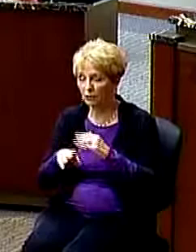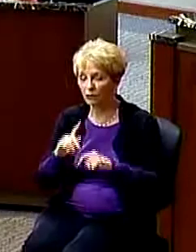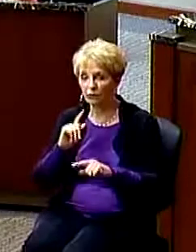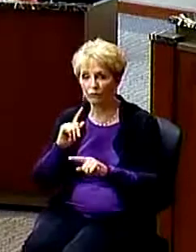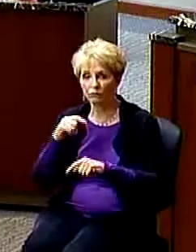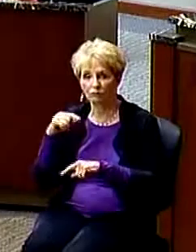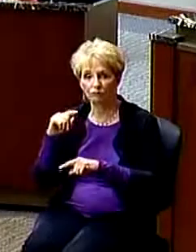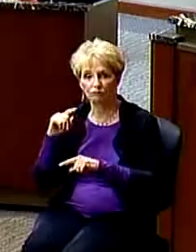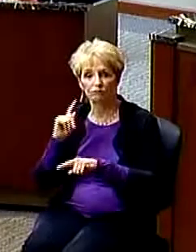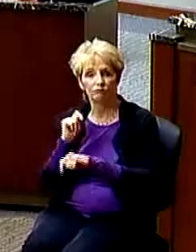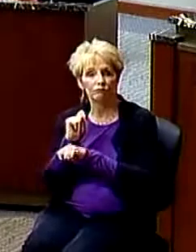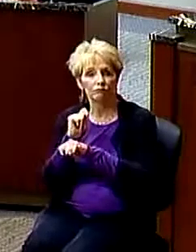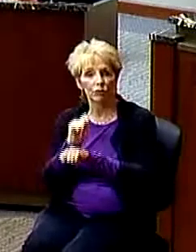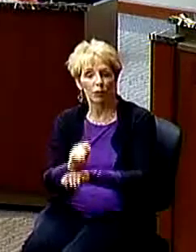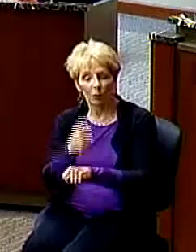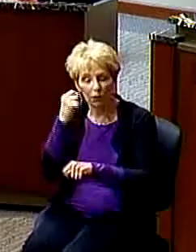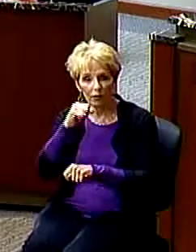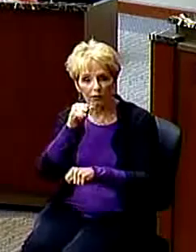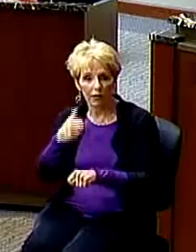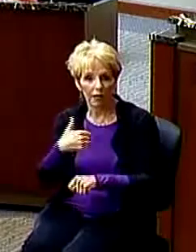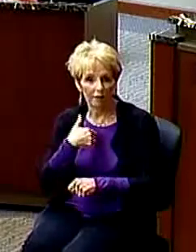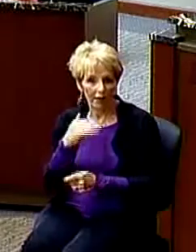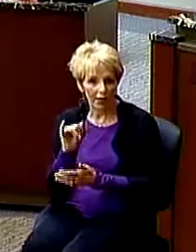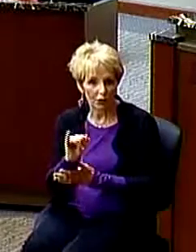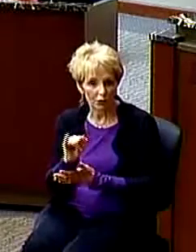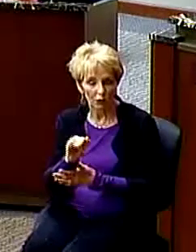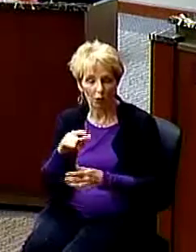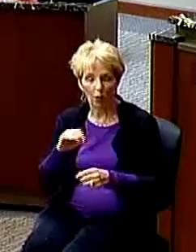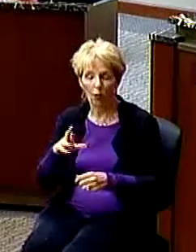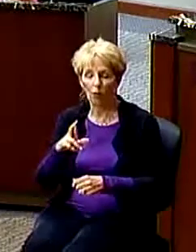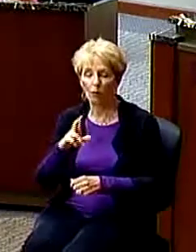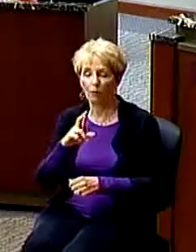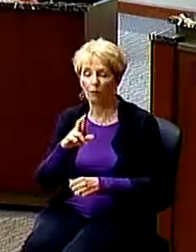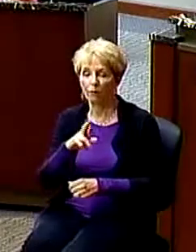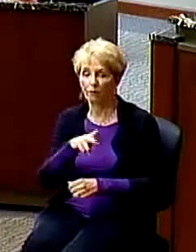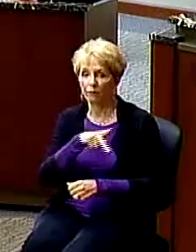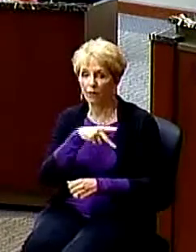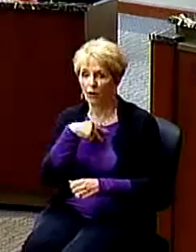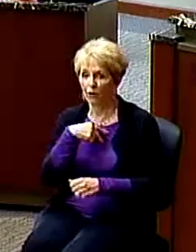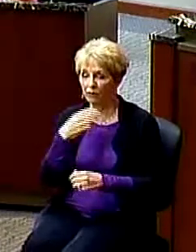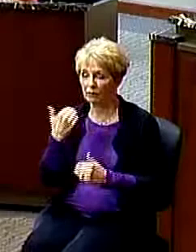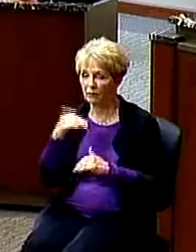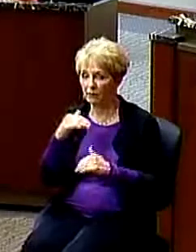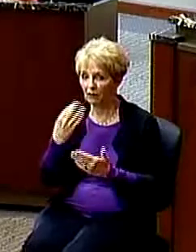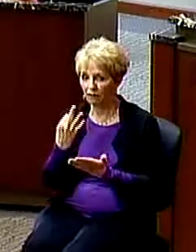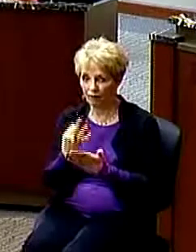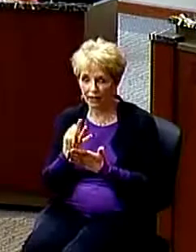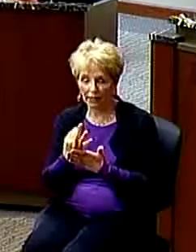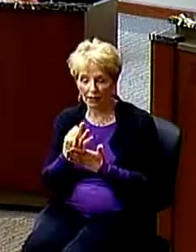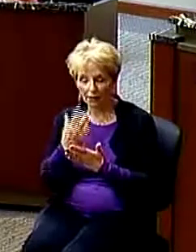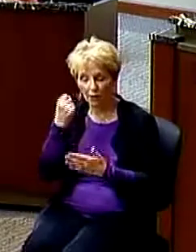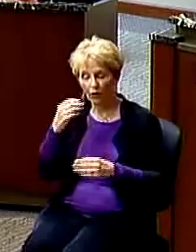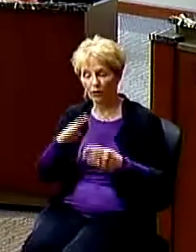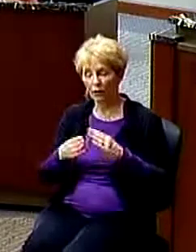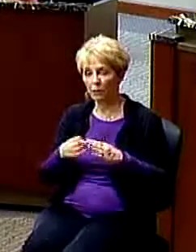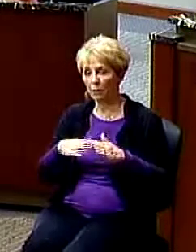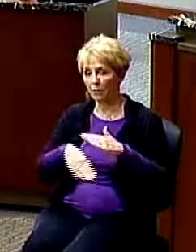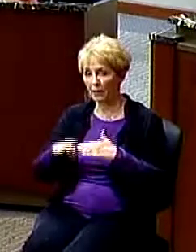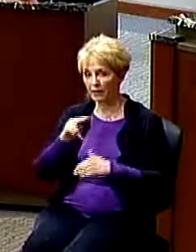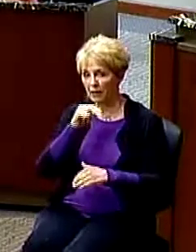traditional counseling due to lack of insurance or personal financial strain. As a community-based